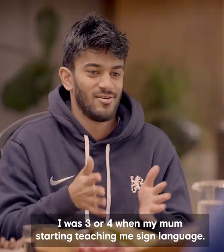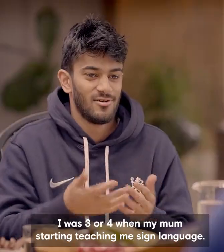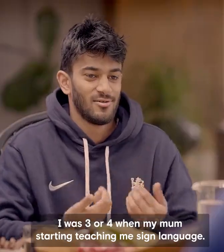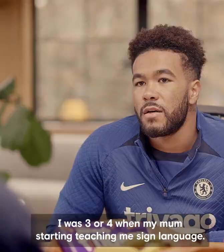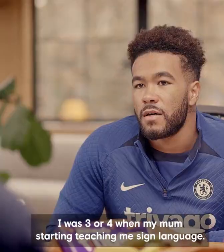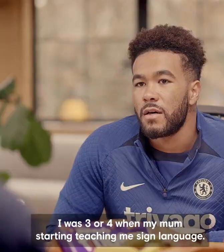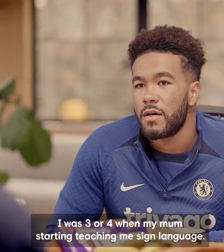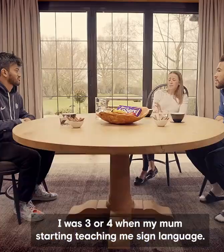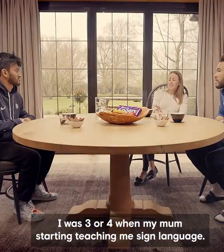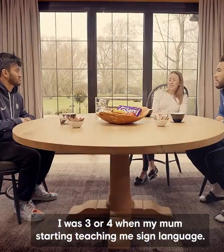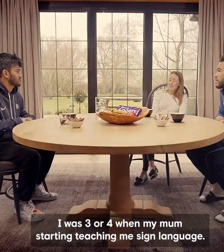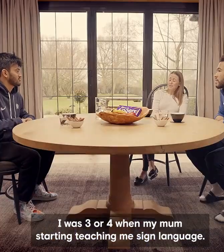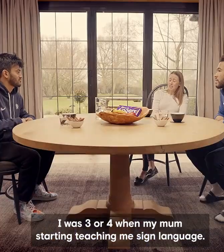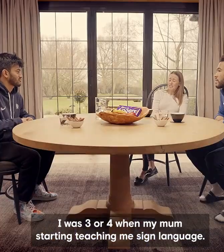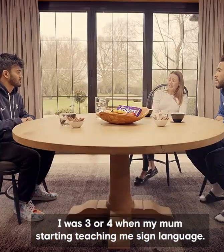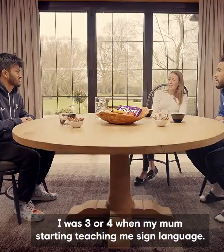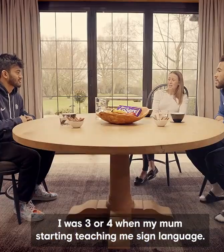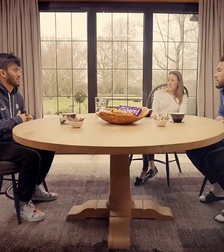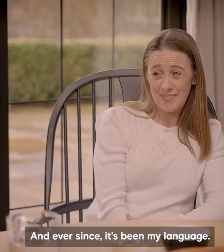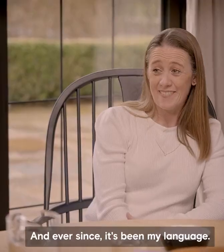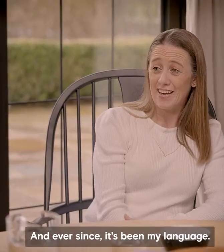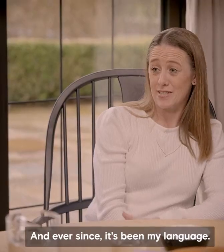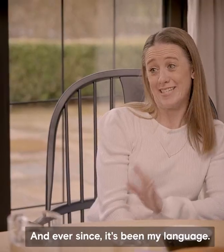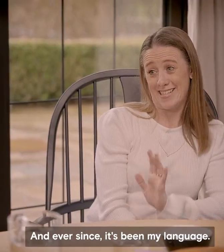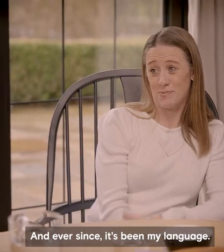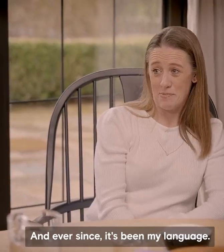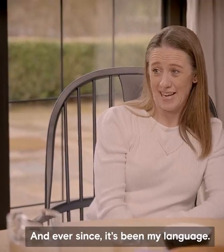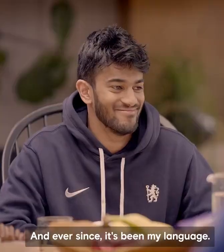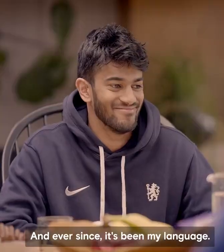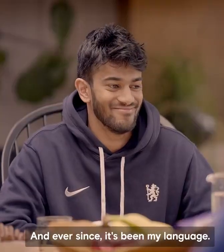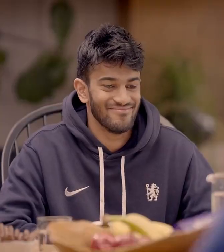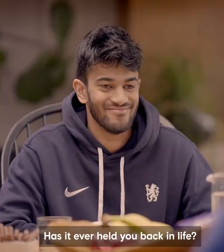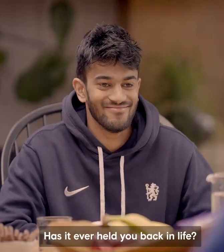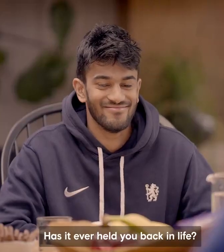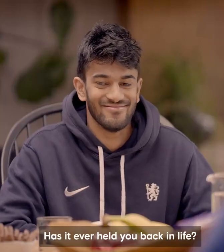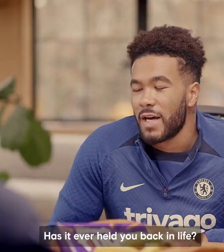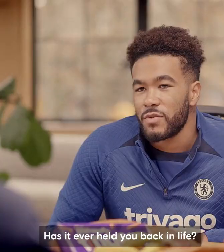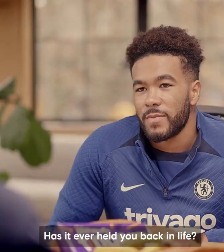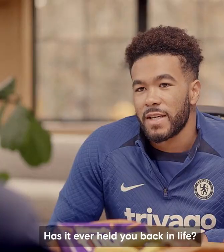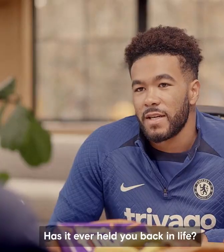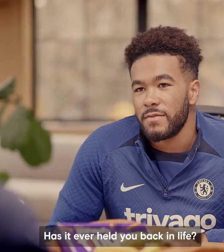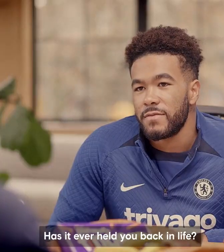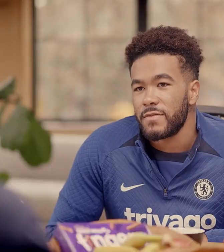3 or 4 I was, and my mum started teaching me sign language, and then ever since, that's been my language. Has it ever held you back in life?